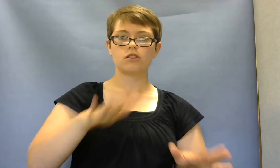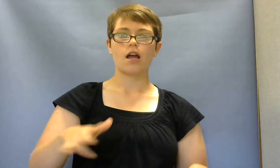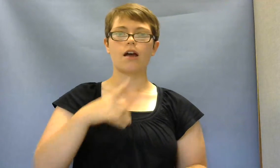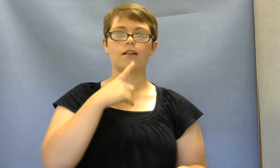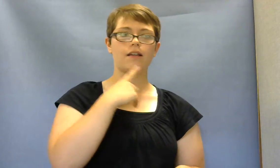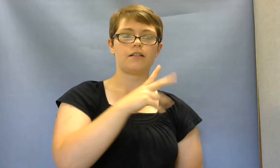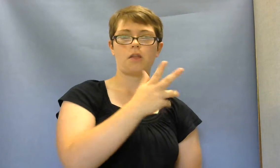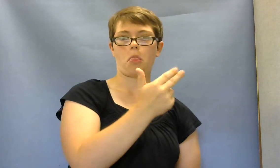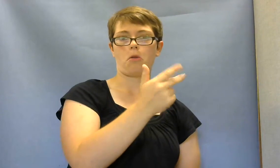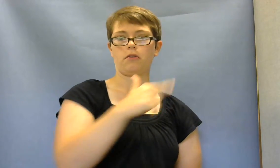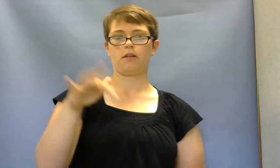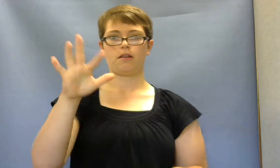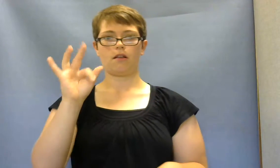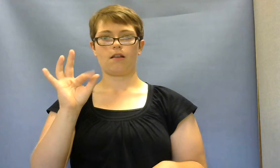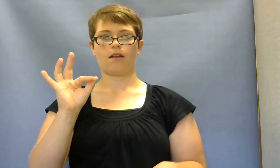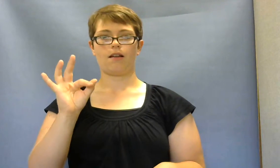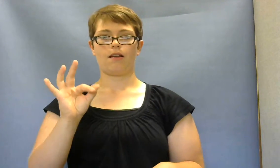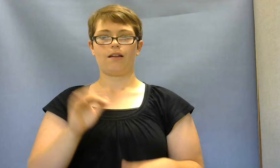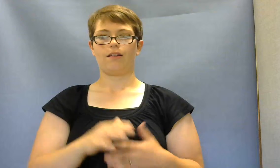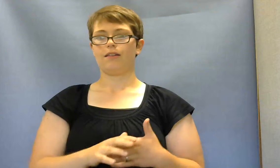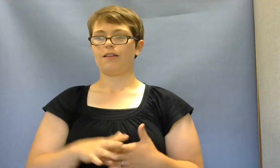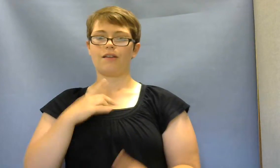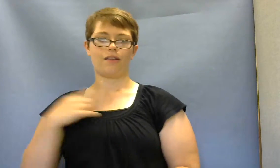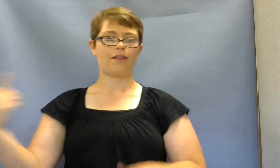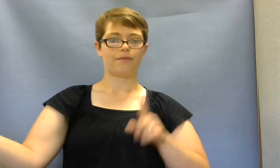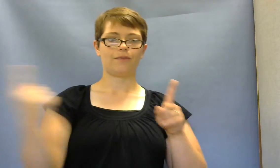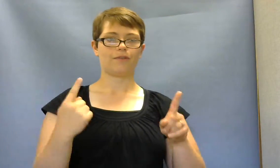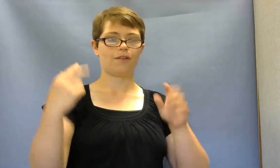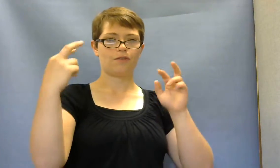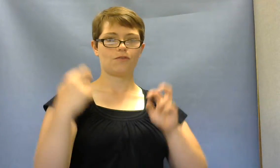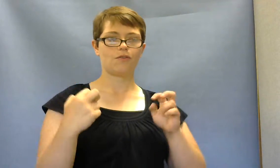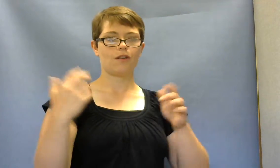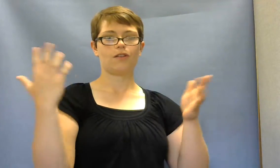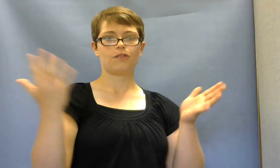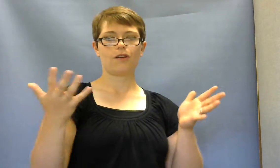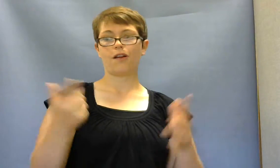And that's the conversation for the day. When you try to tell your children that they're beautiful,